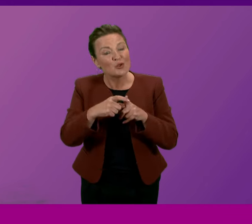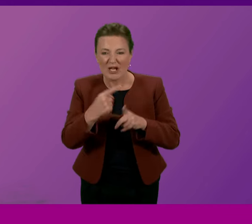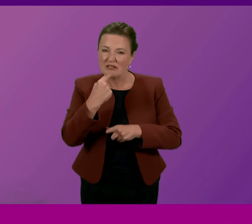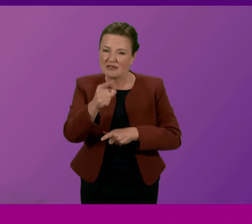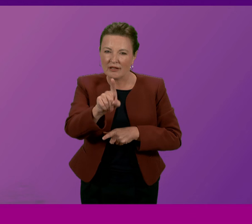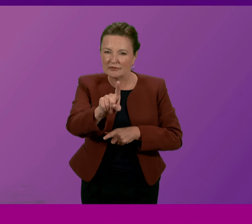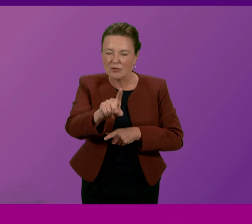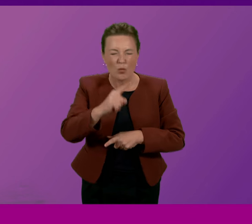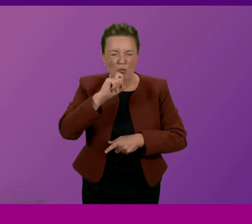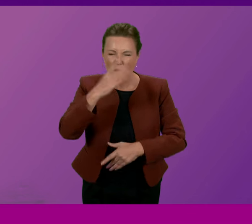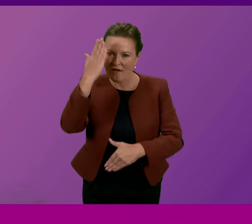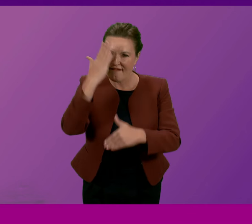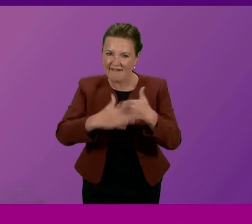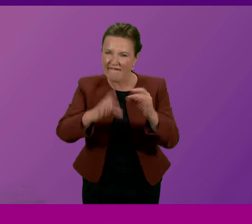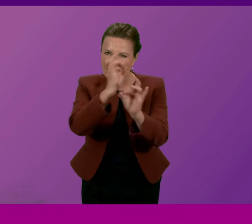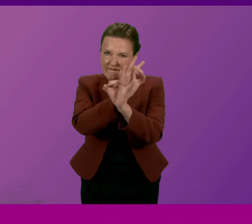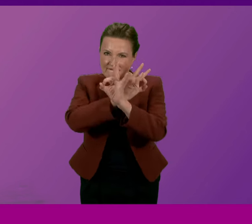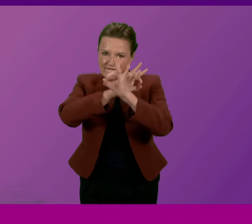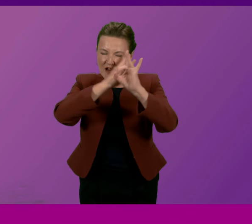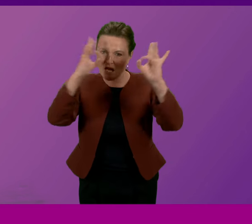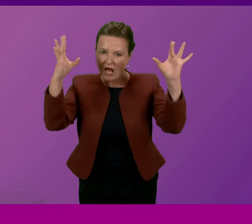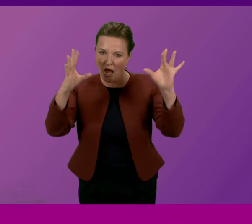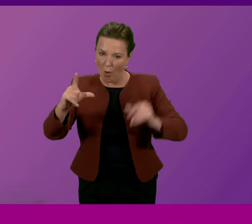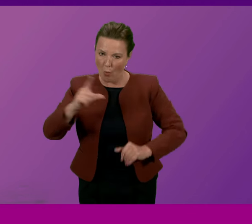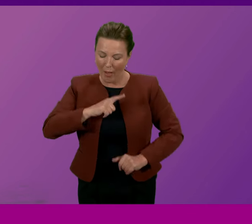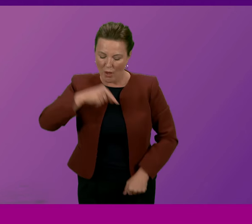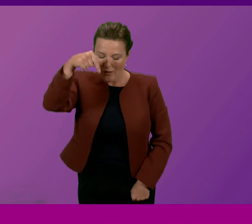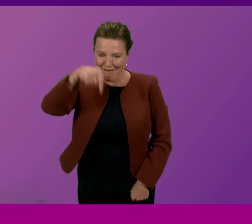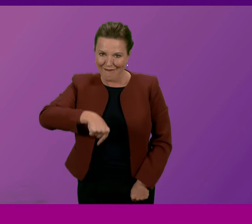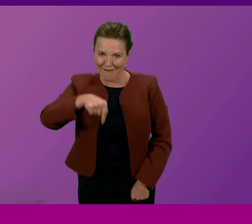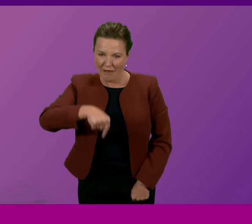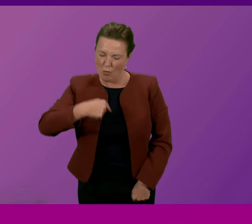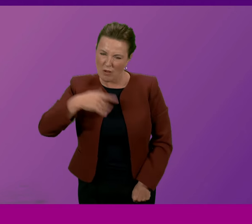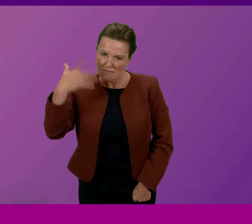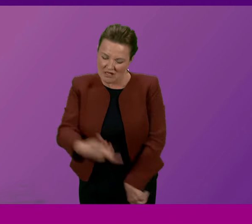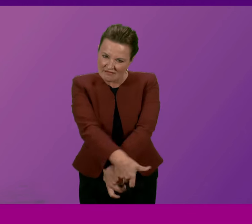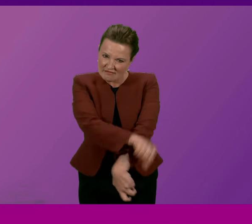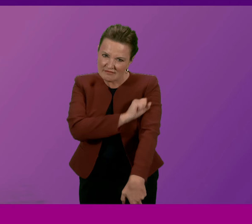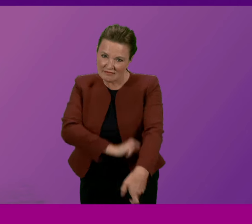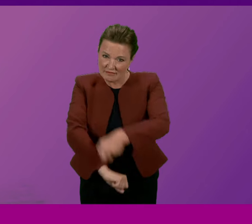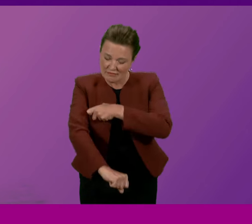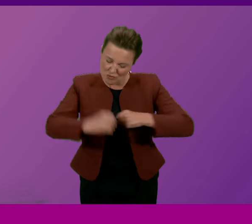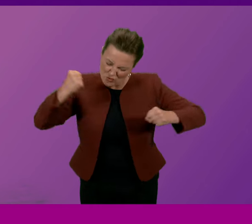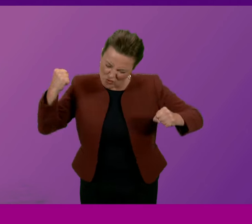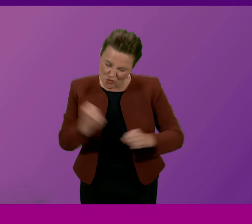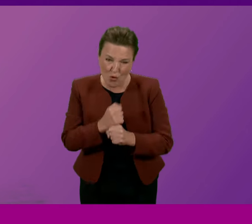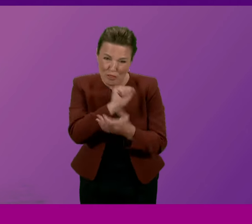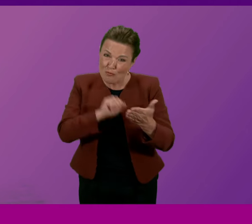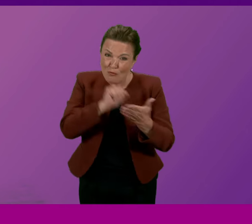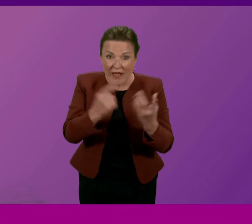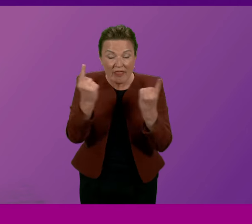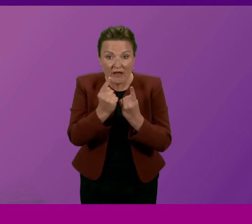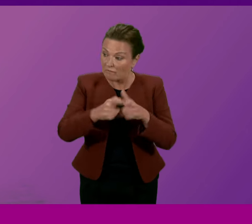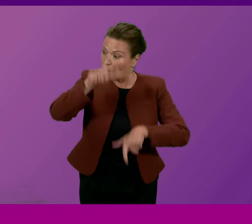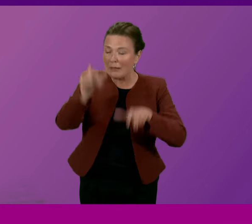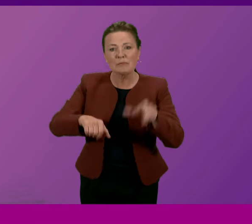what brought us here, the striving to do the right thing by the people of Scotland, to respect their priorities, to